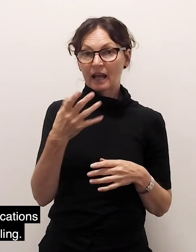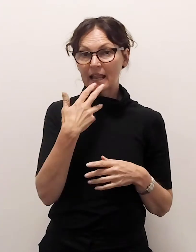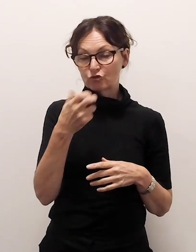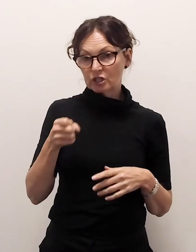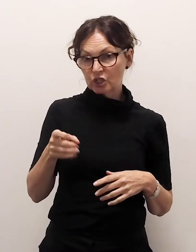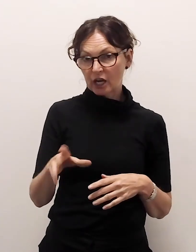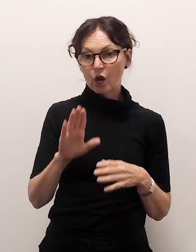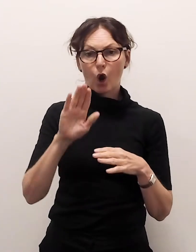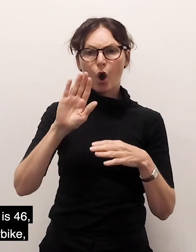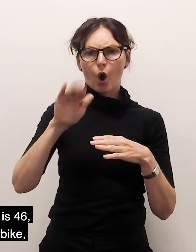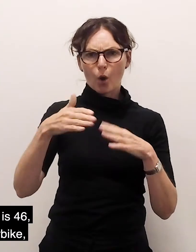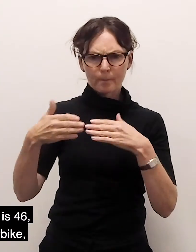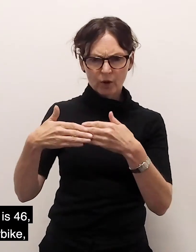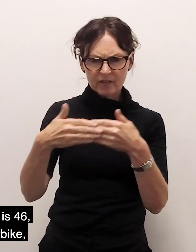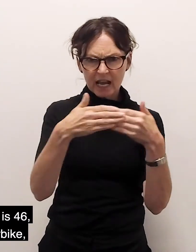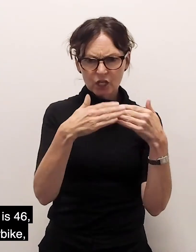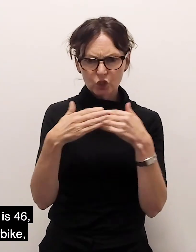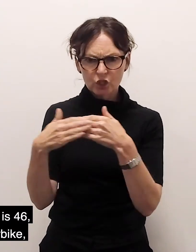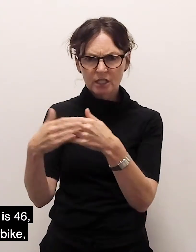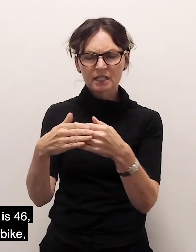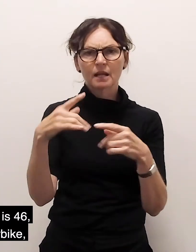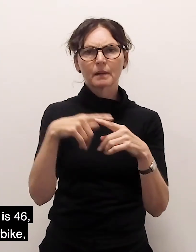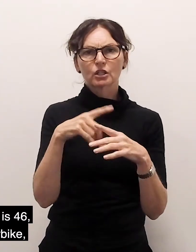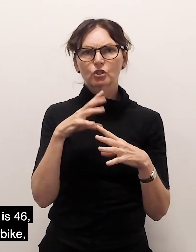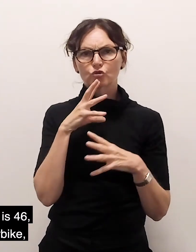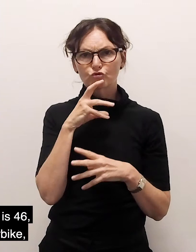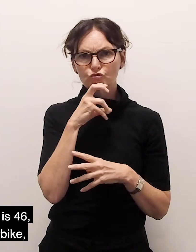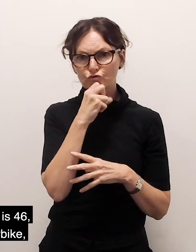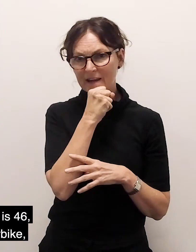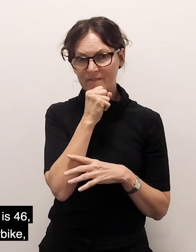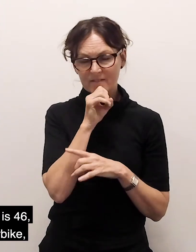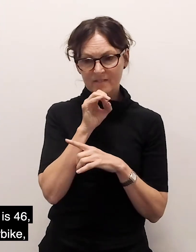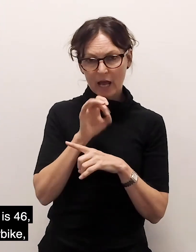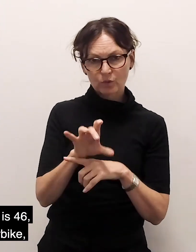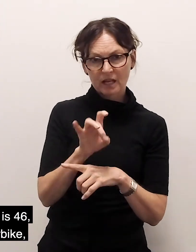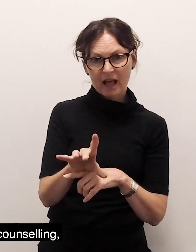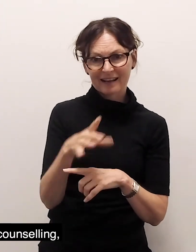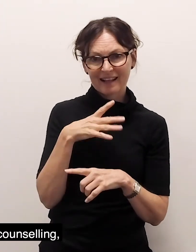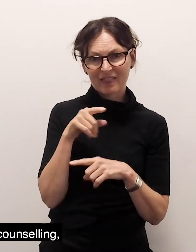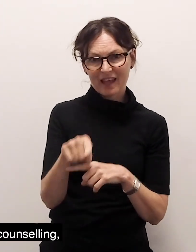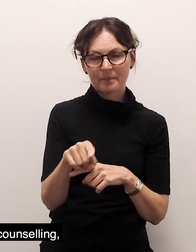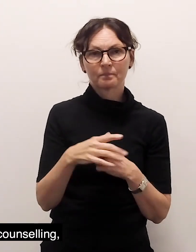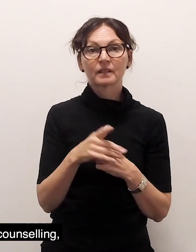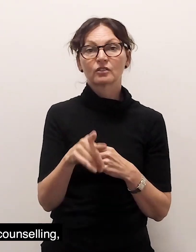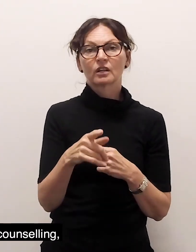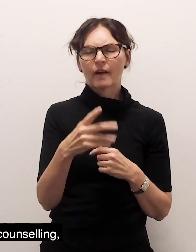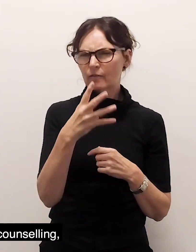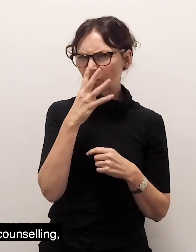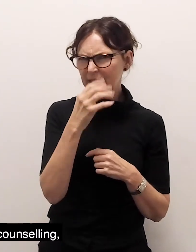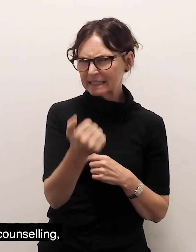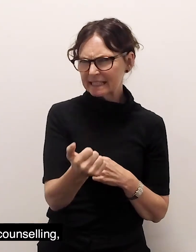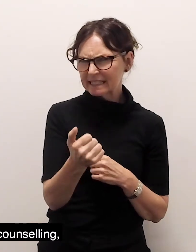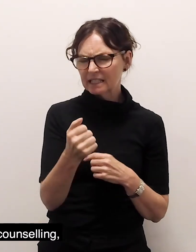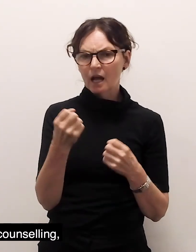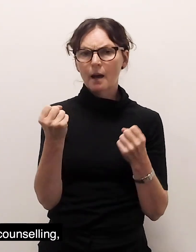counselling. Okay, so Stavros is 46, crashed his motorbike, has a lot of needs